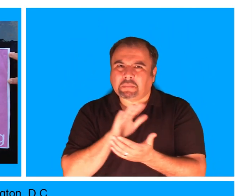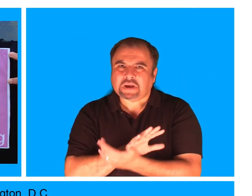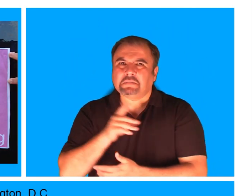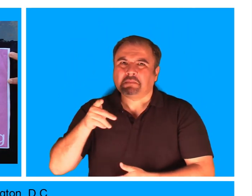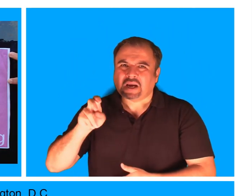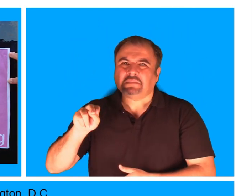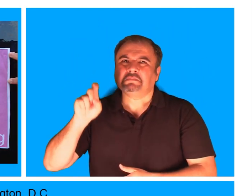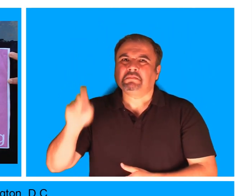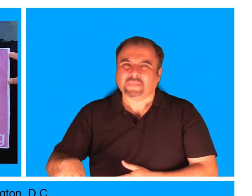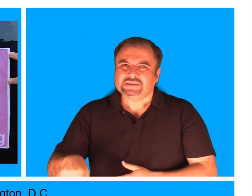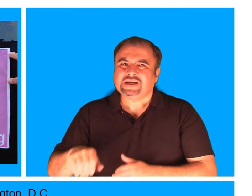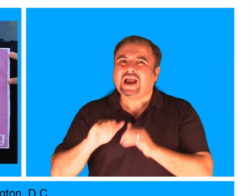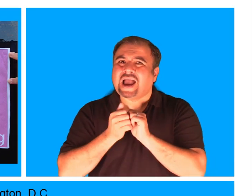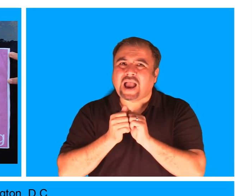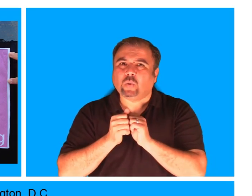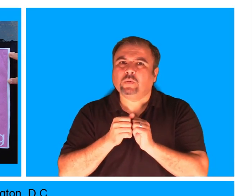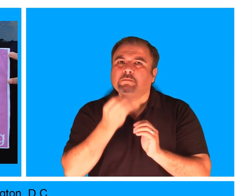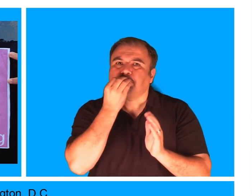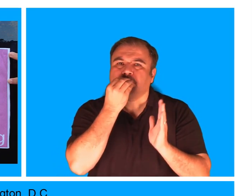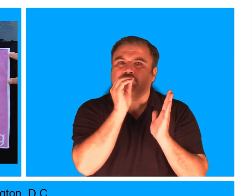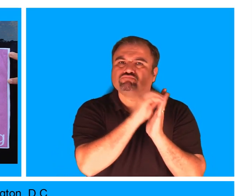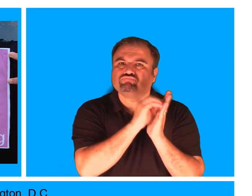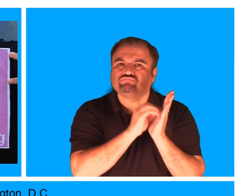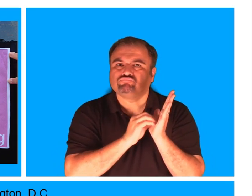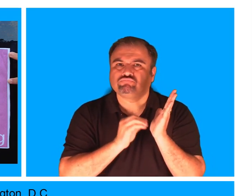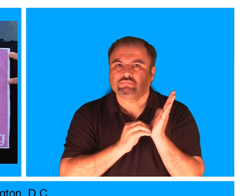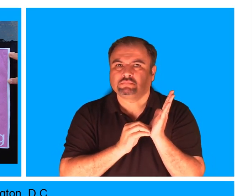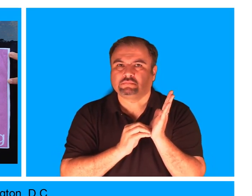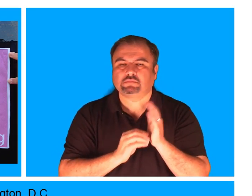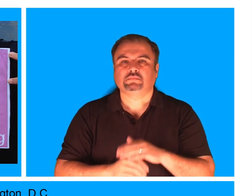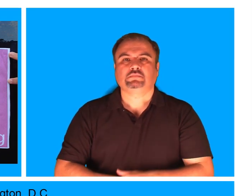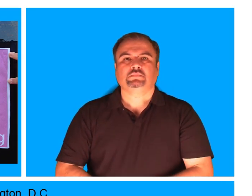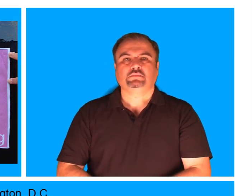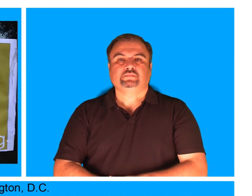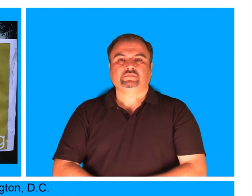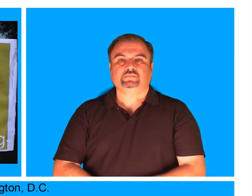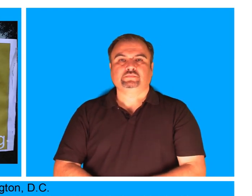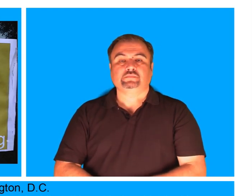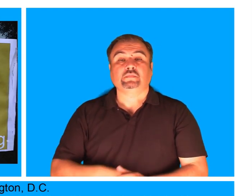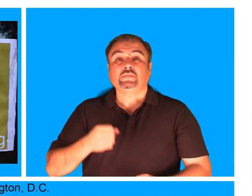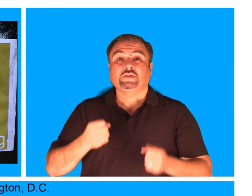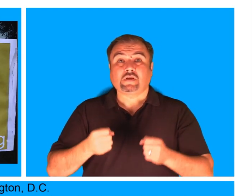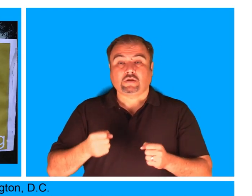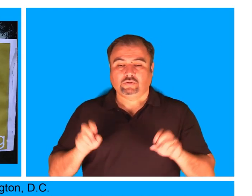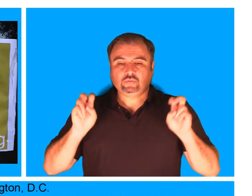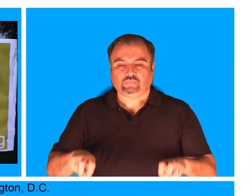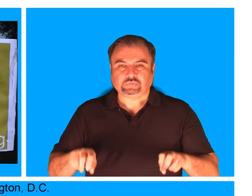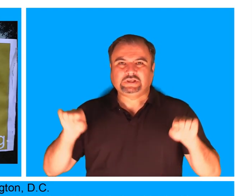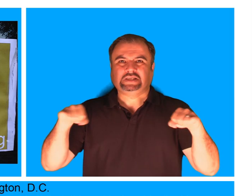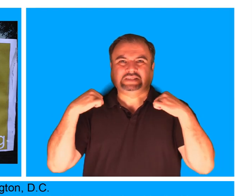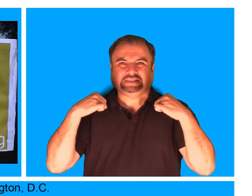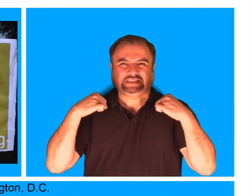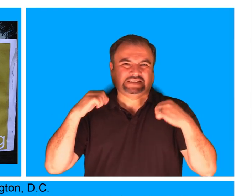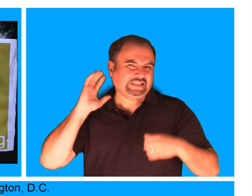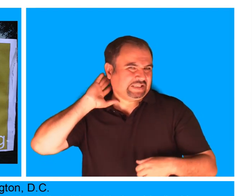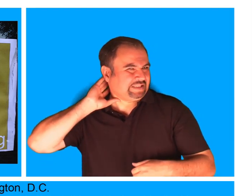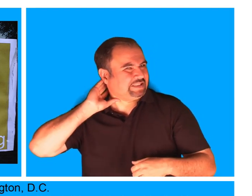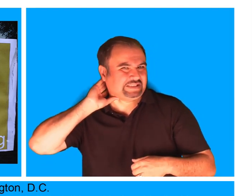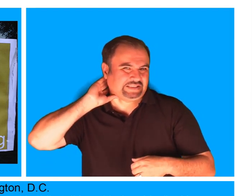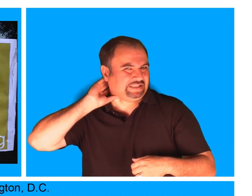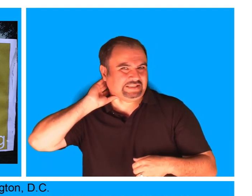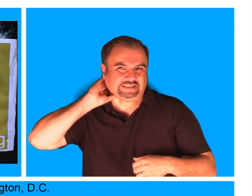Hashtag, it's a deaf thing. Using a pen and paper to take our order. Hashtag, it's a deaf thing. Neck cramps